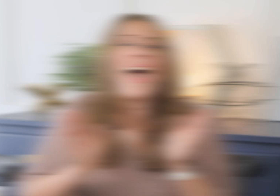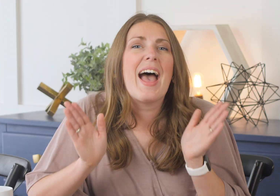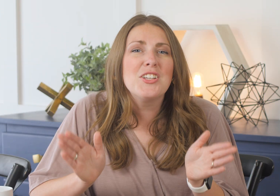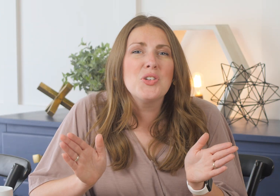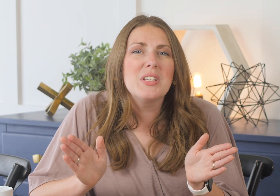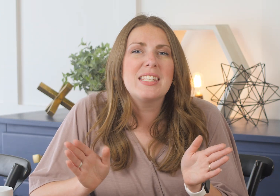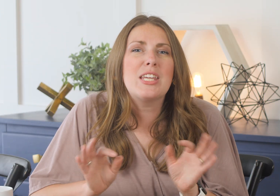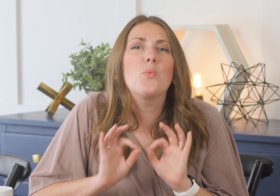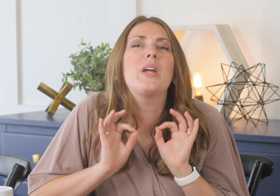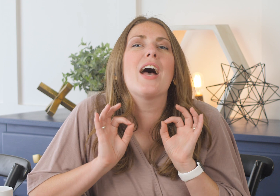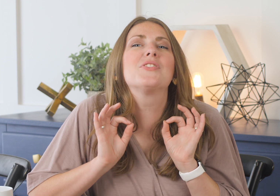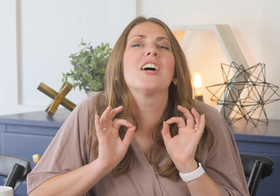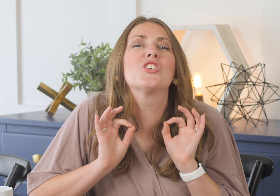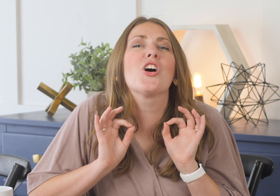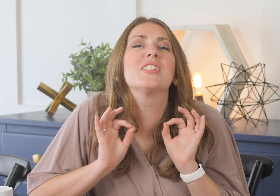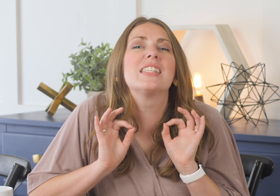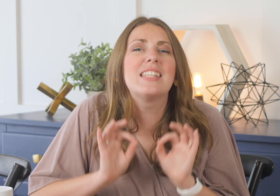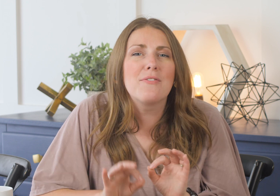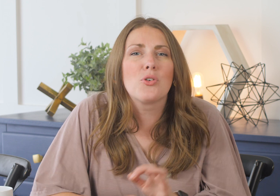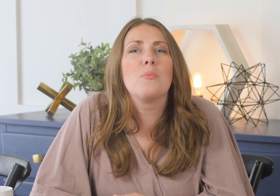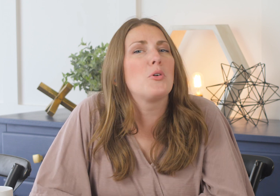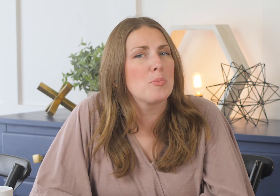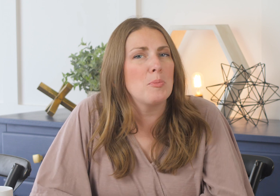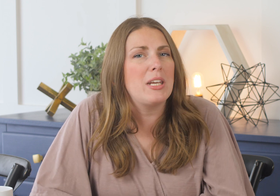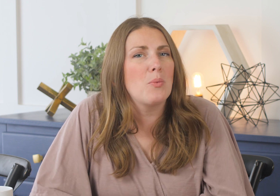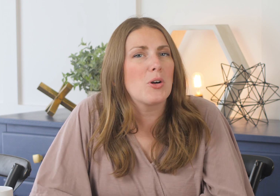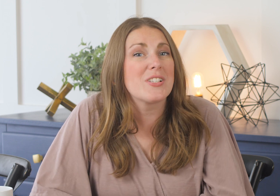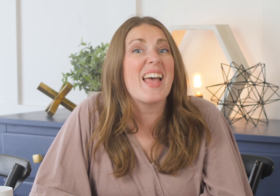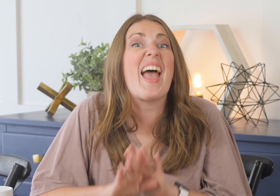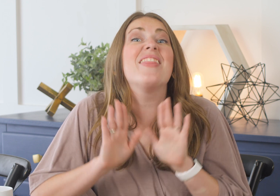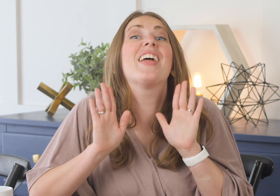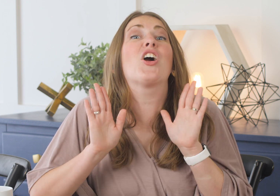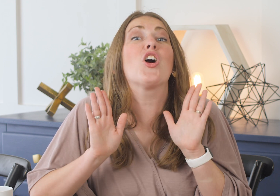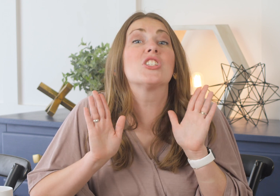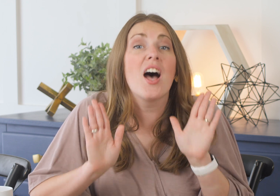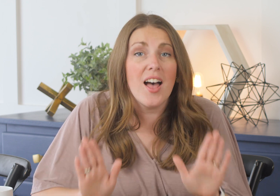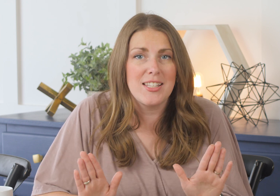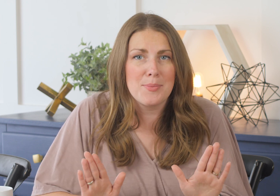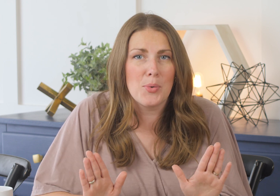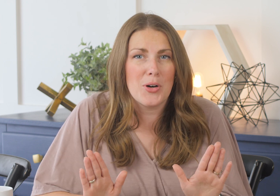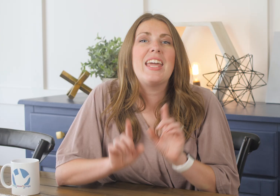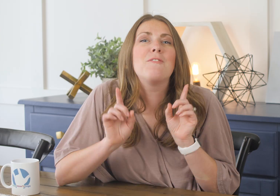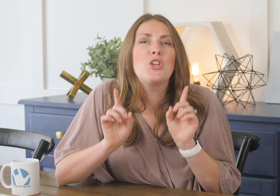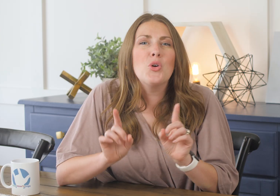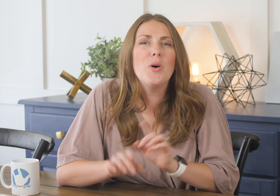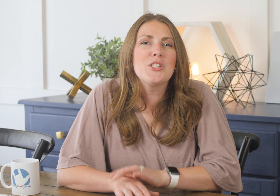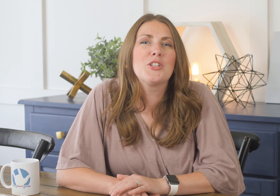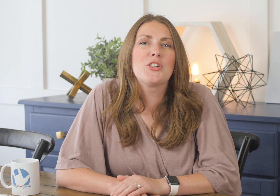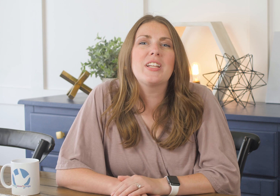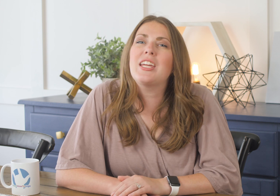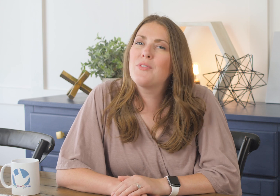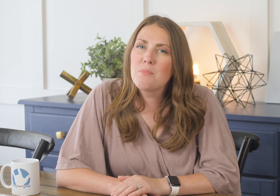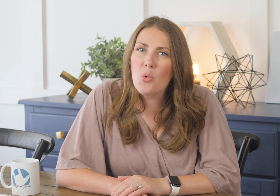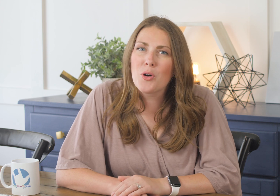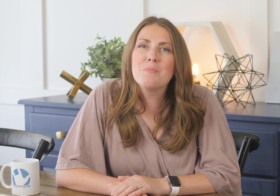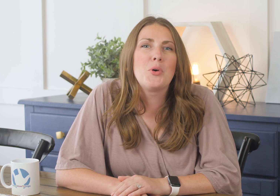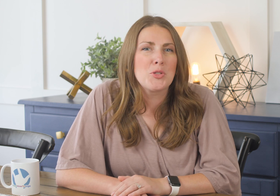As you can see, we have touched on several multiple meaning words, and there are tons more. If you want to learn even more multiple